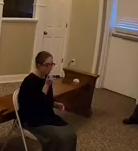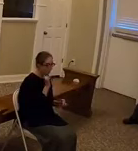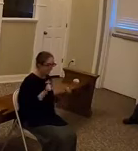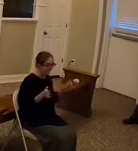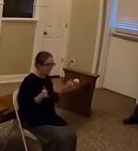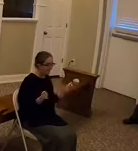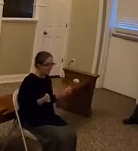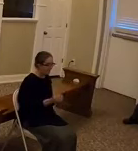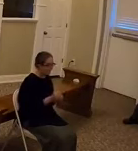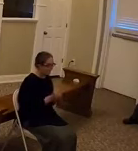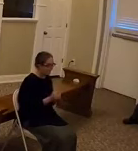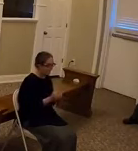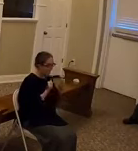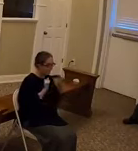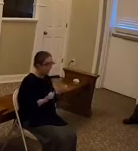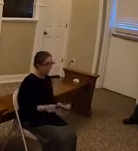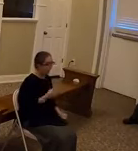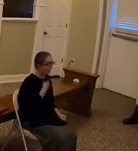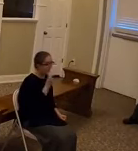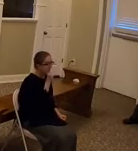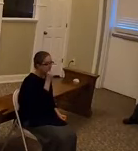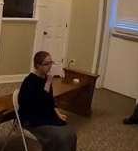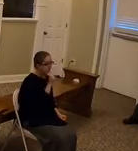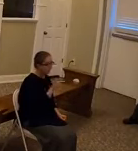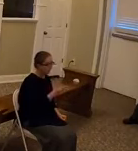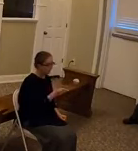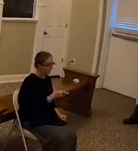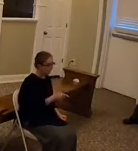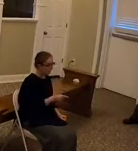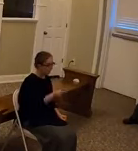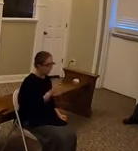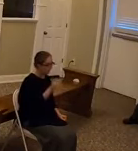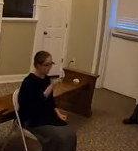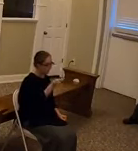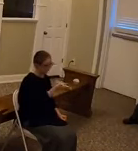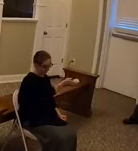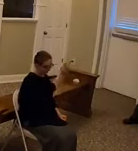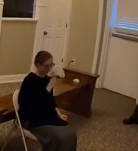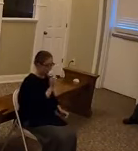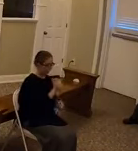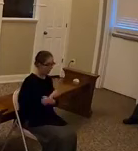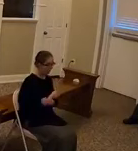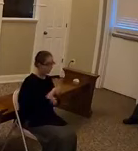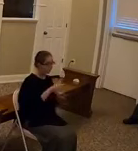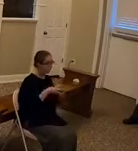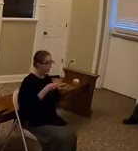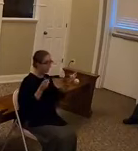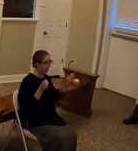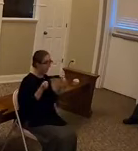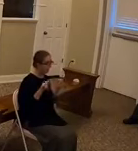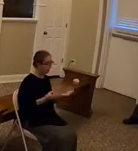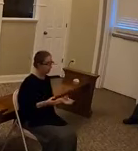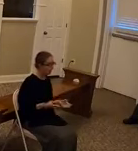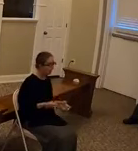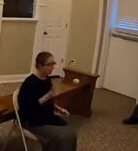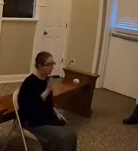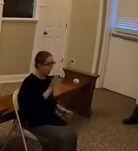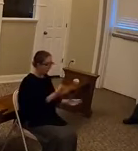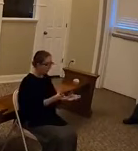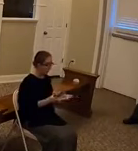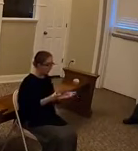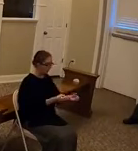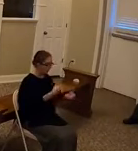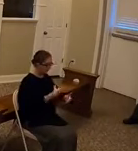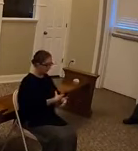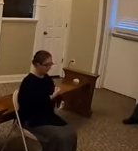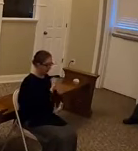you. But can I tell you that there's a God that loves you so much that He's willing to take